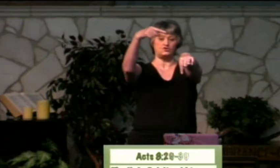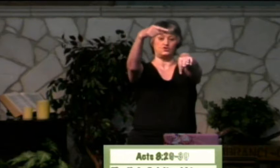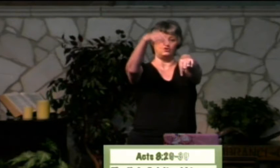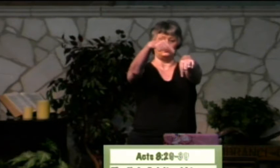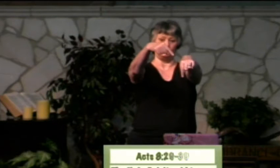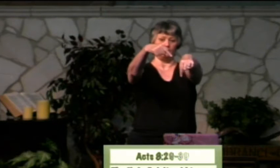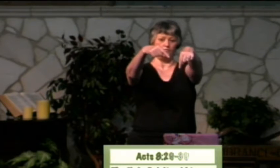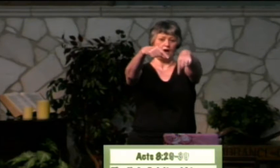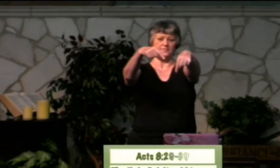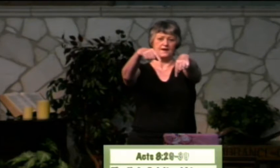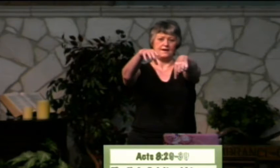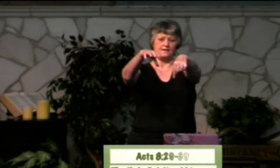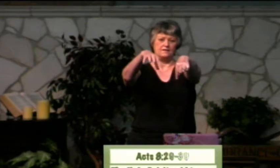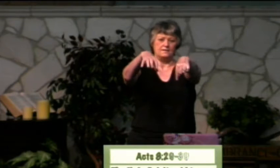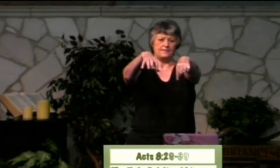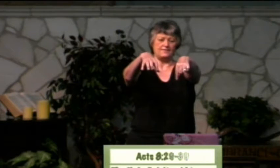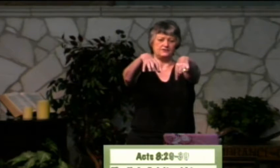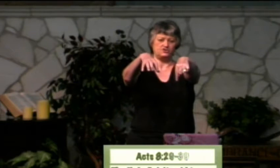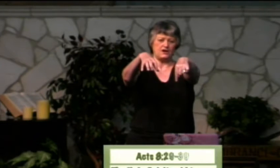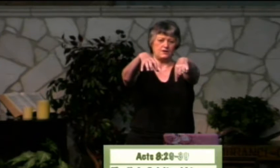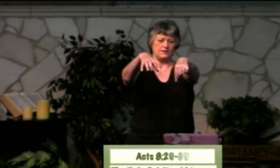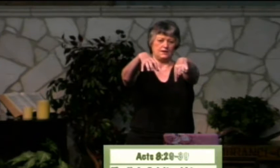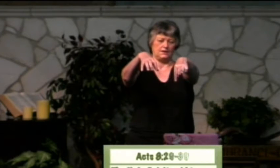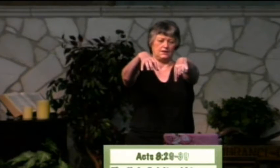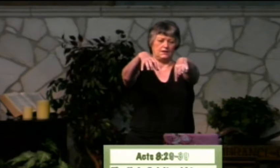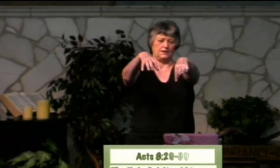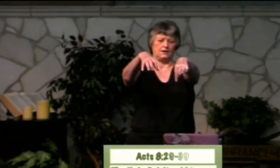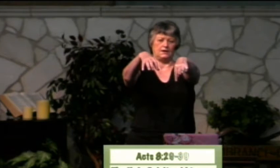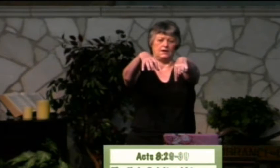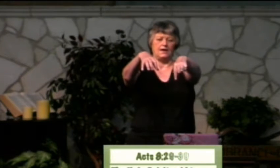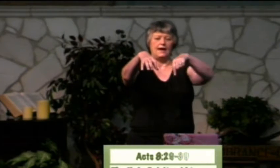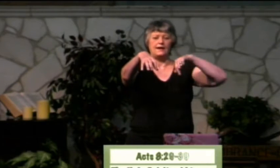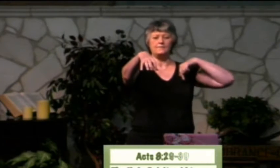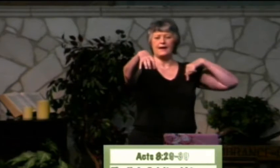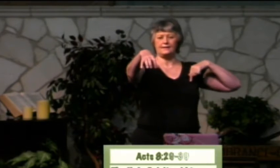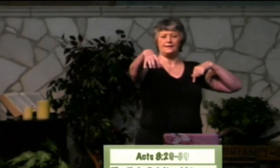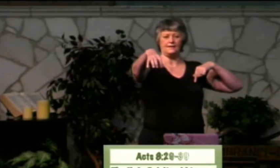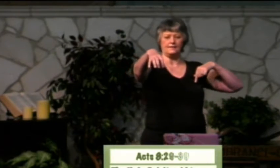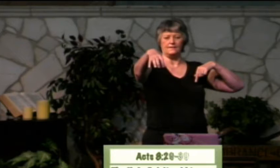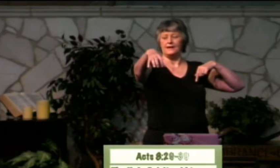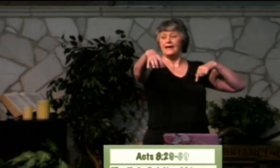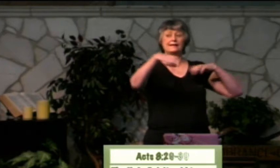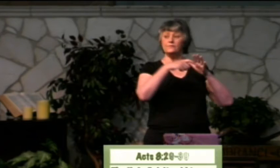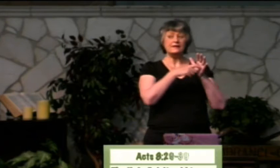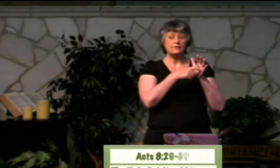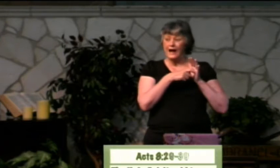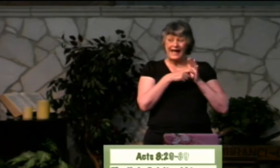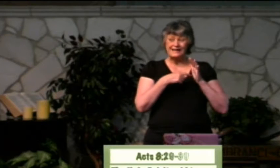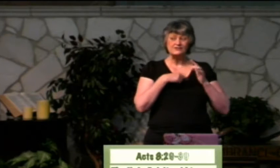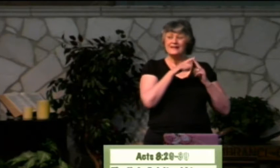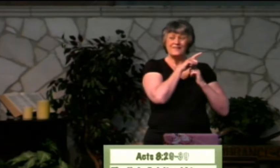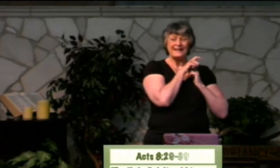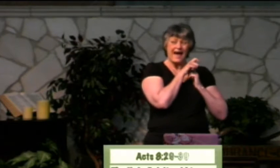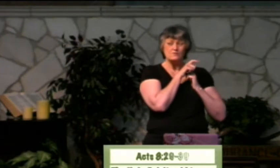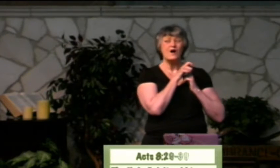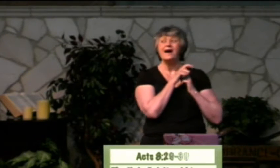you, right there by this chariot. And I'm back here. And it requires that I